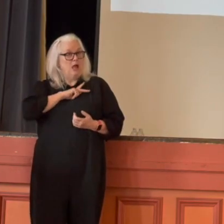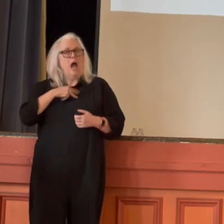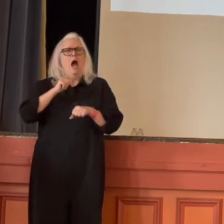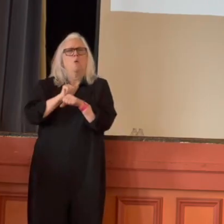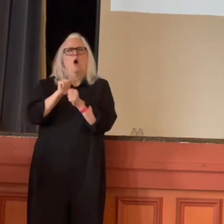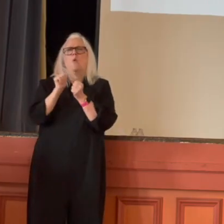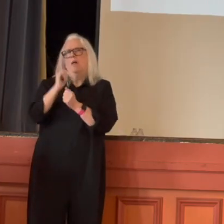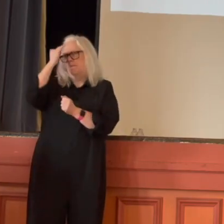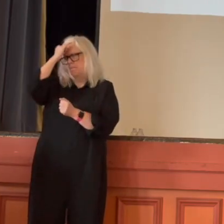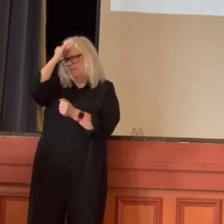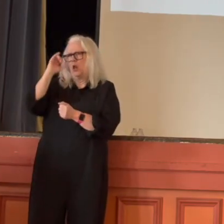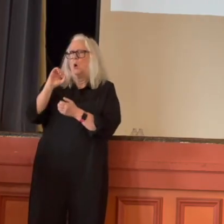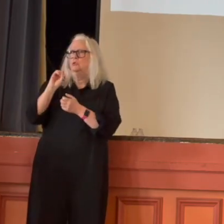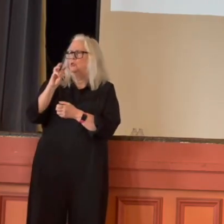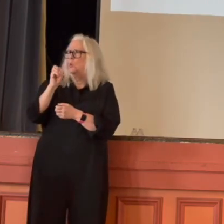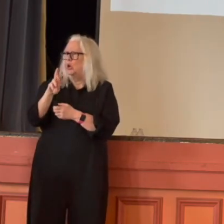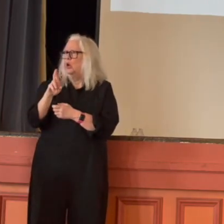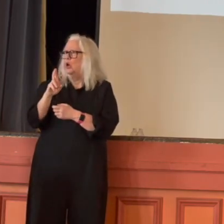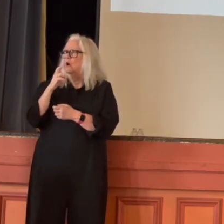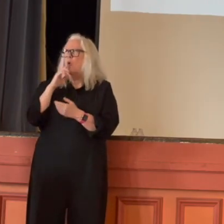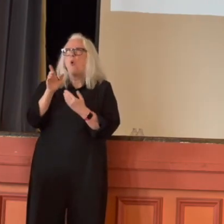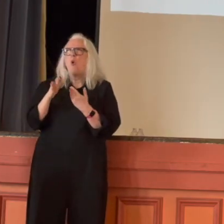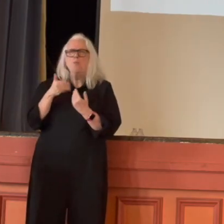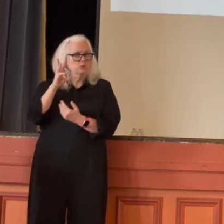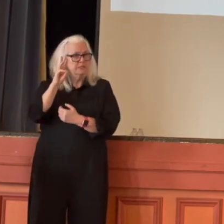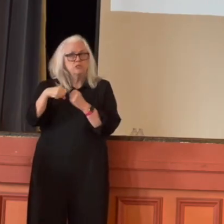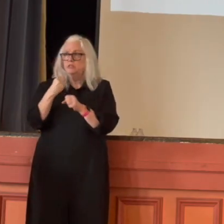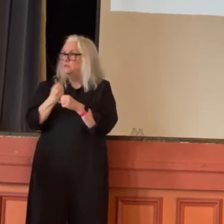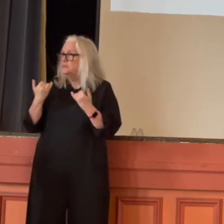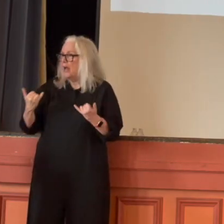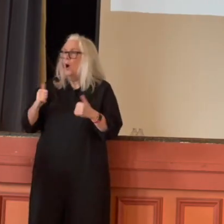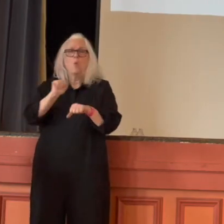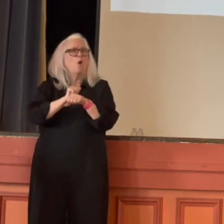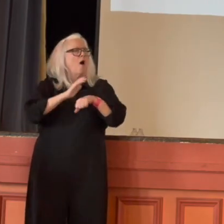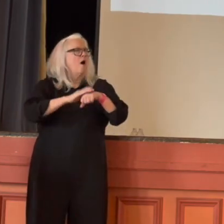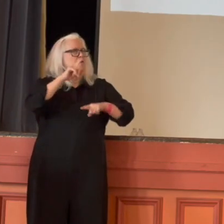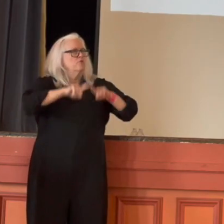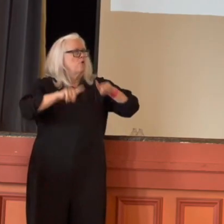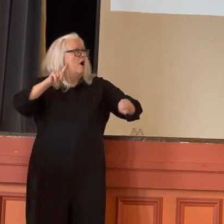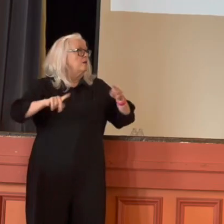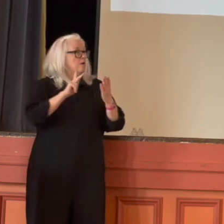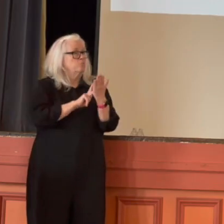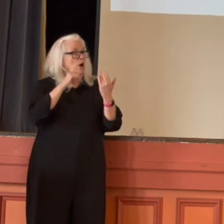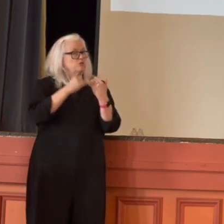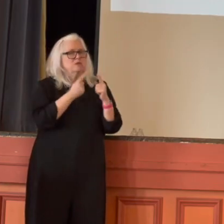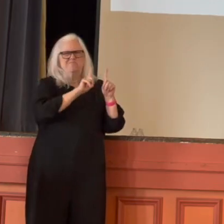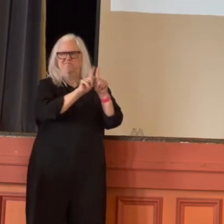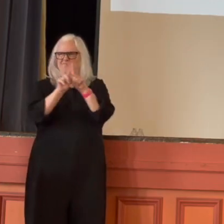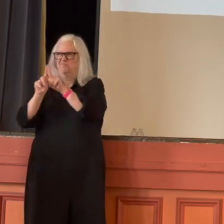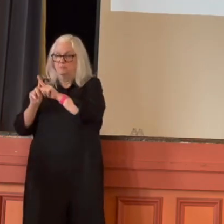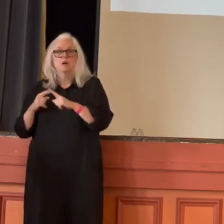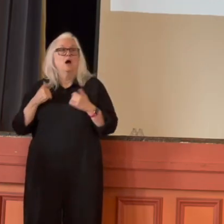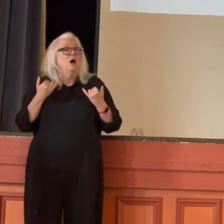Buffalo Sewer for going on almost 6 years, working on a variety of projects. And with the time that I've